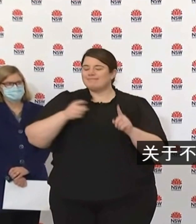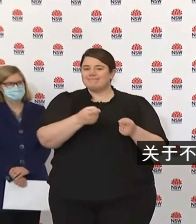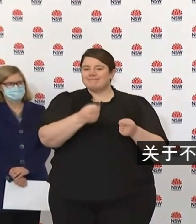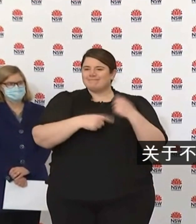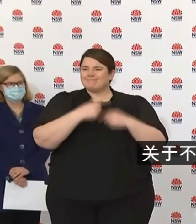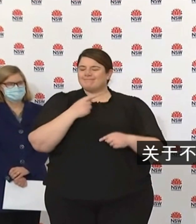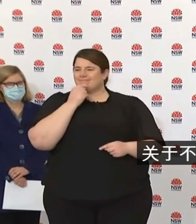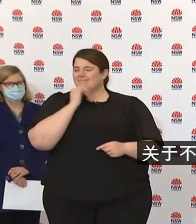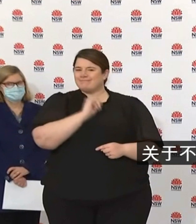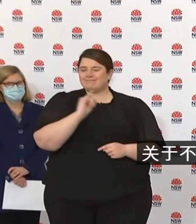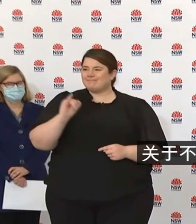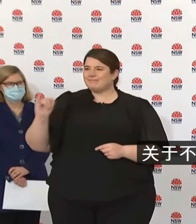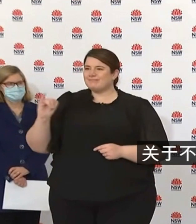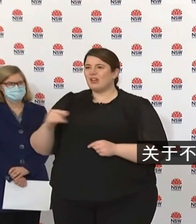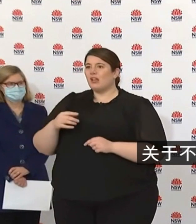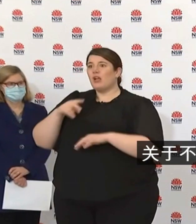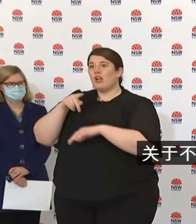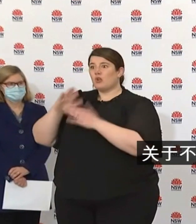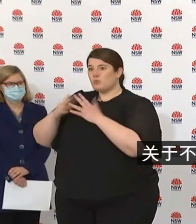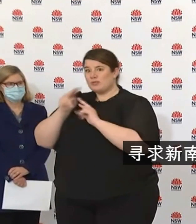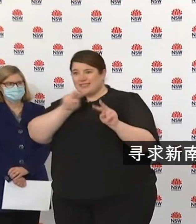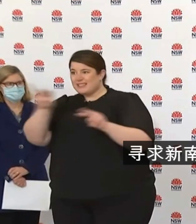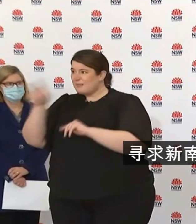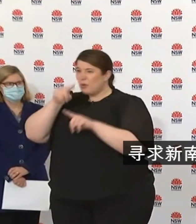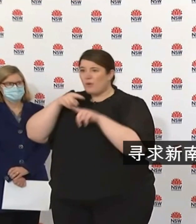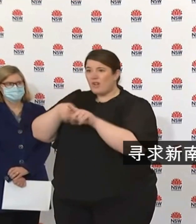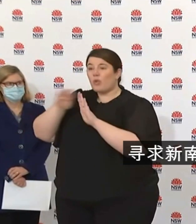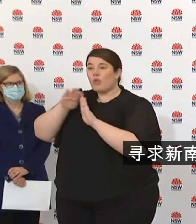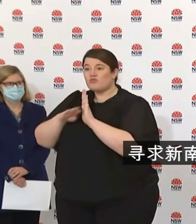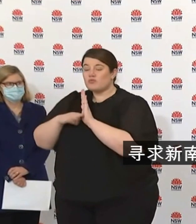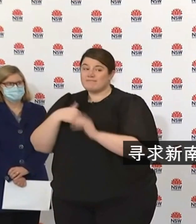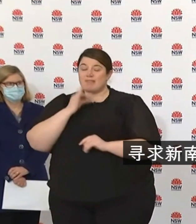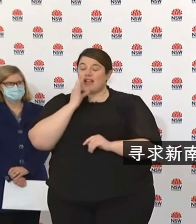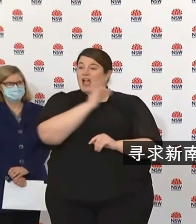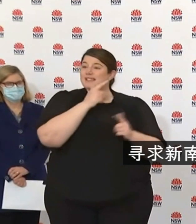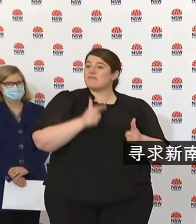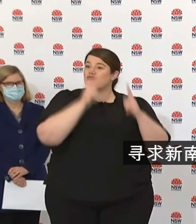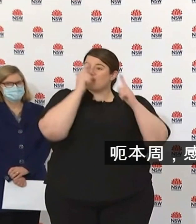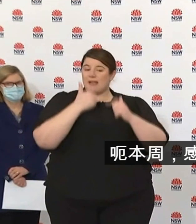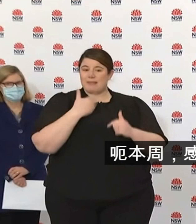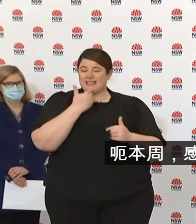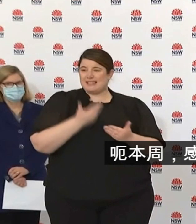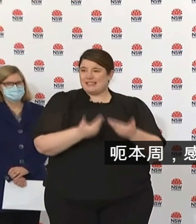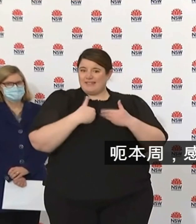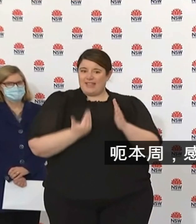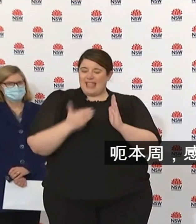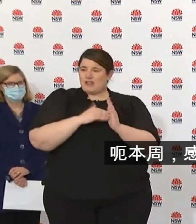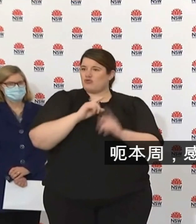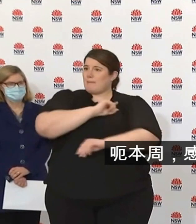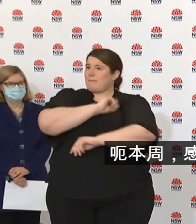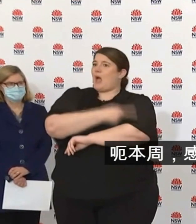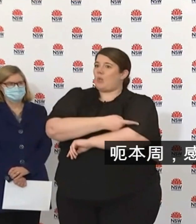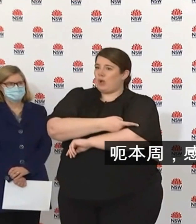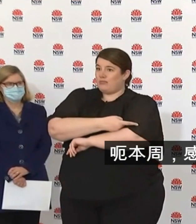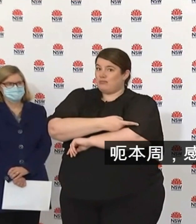community complaints around non-compliance, I sought additional powers from the New South Wales Premier this week, and thank